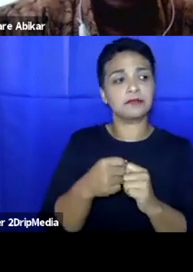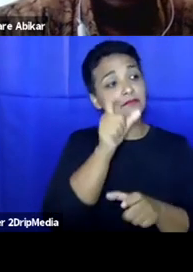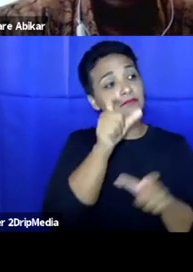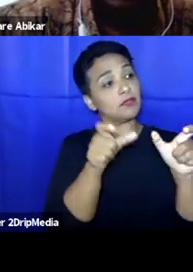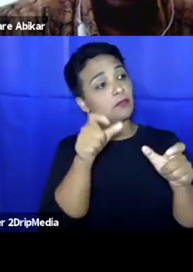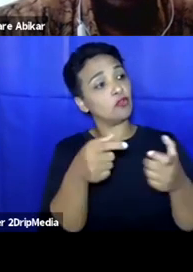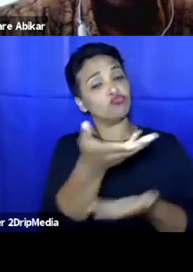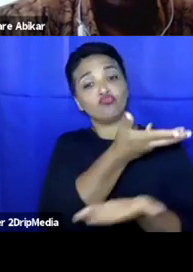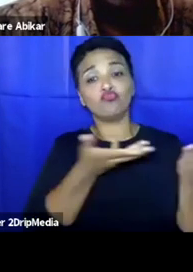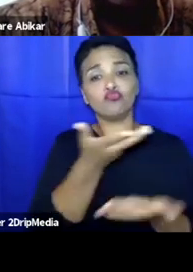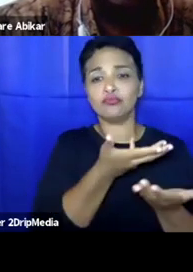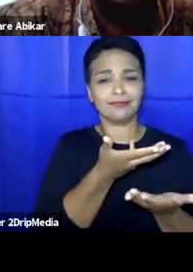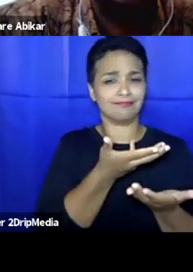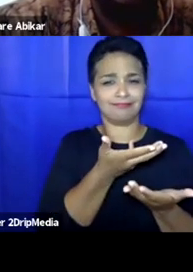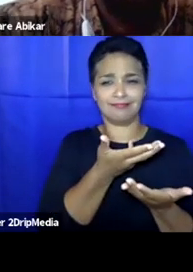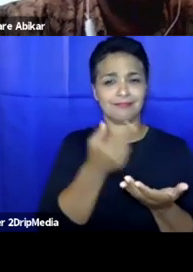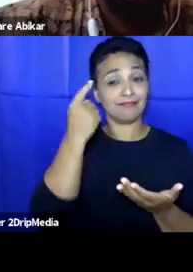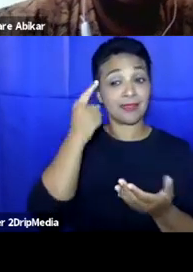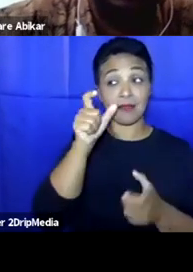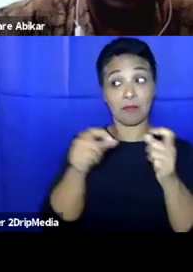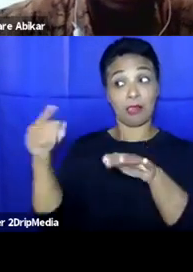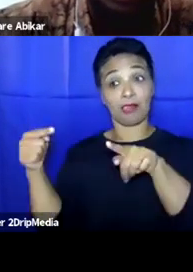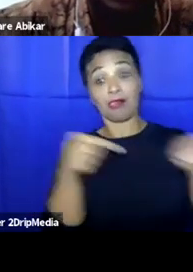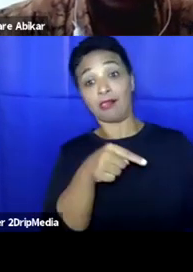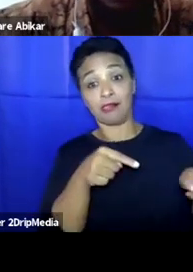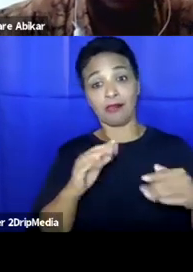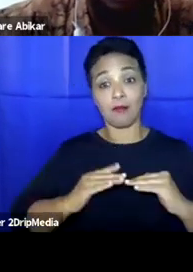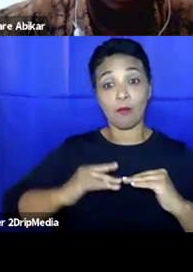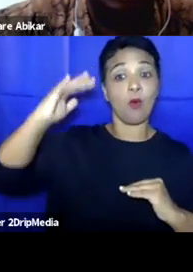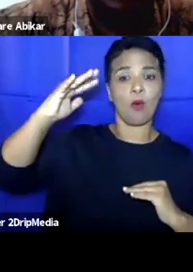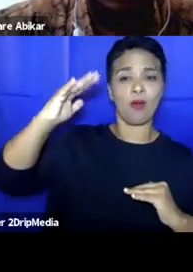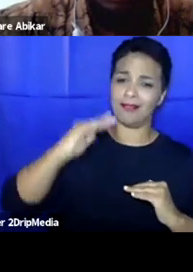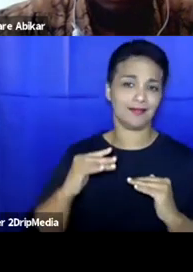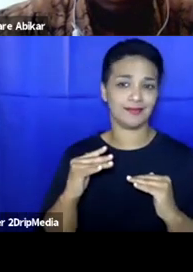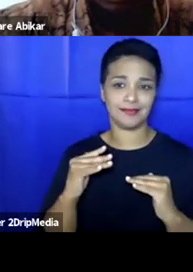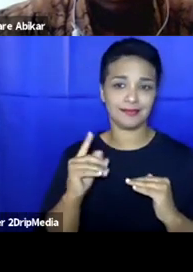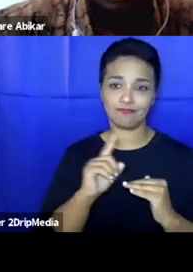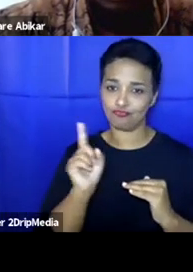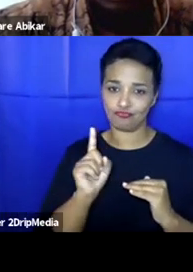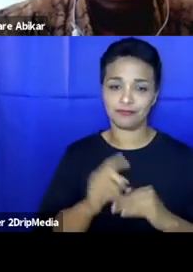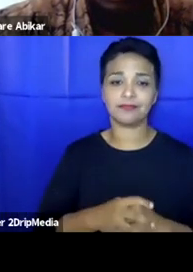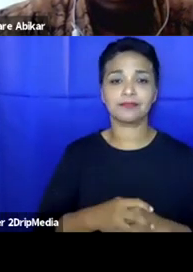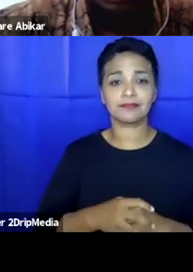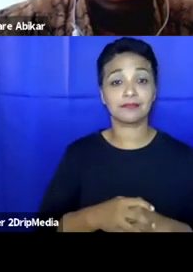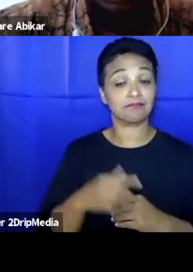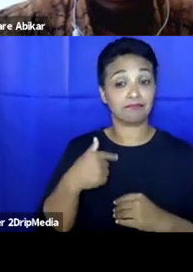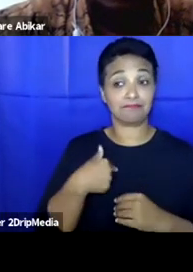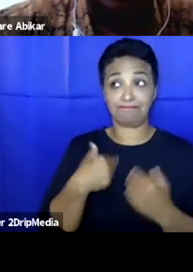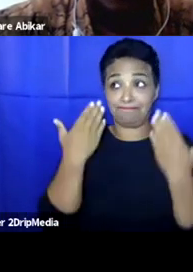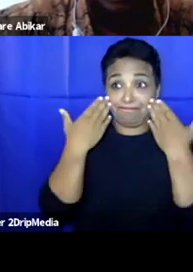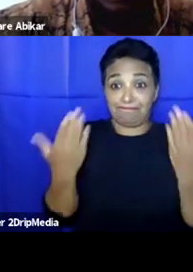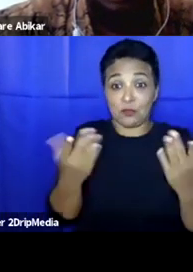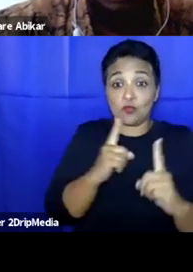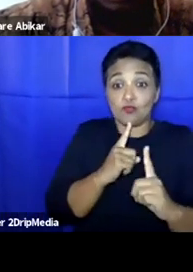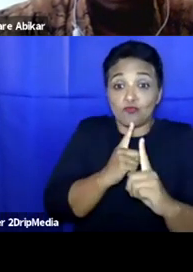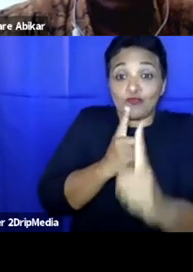matters more than the actual numbers and situations. I honestly don't know what the answer is, except saying that